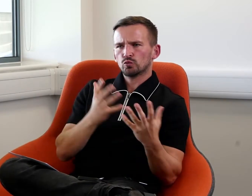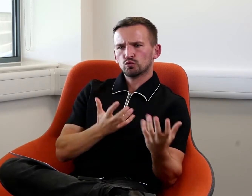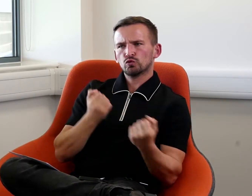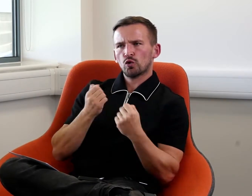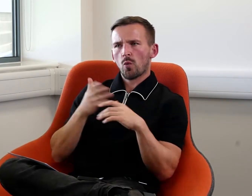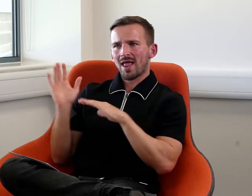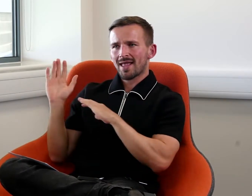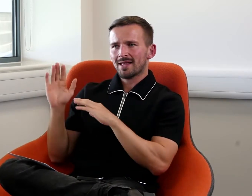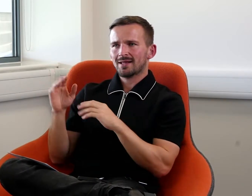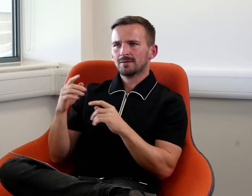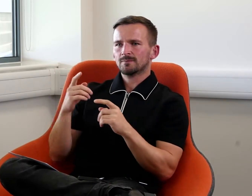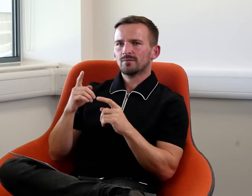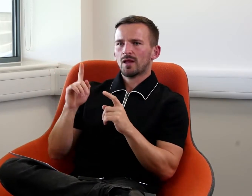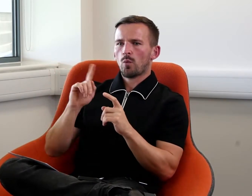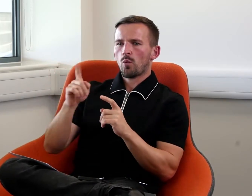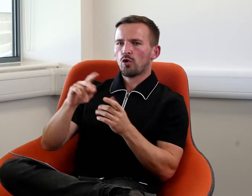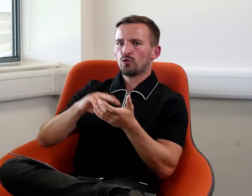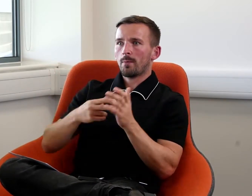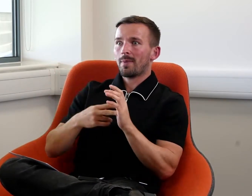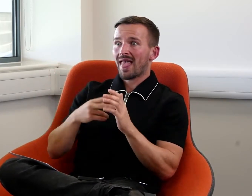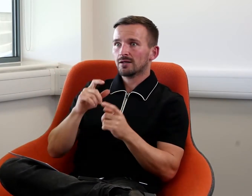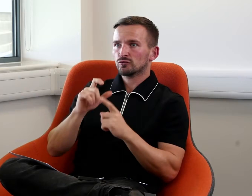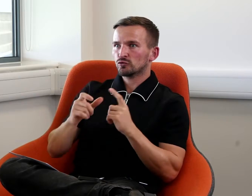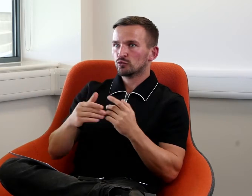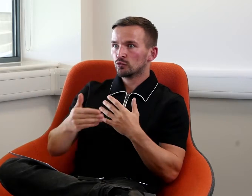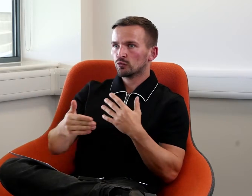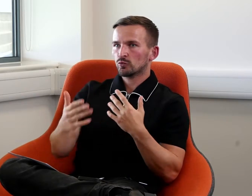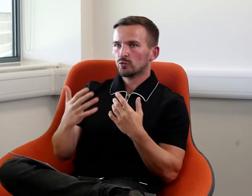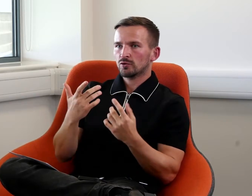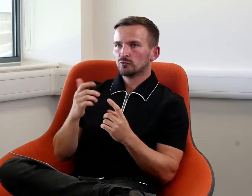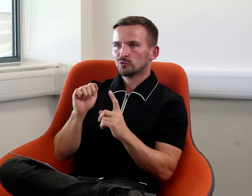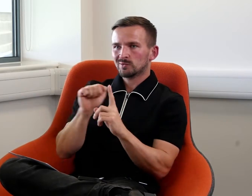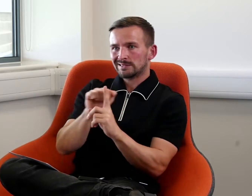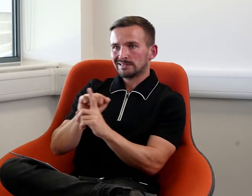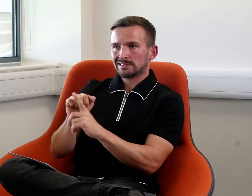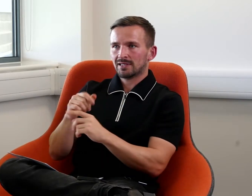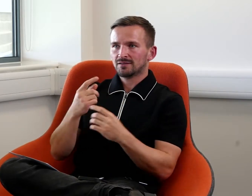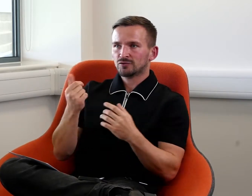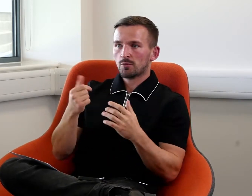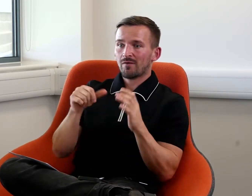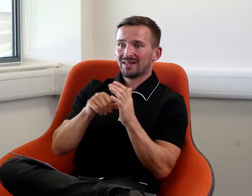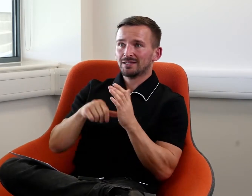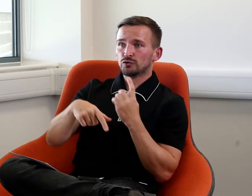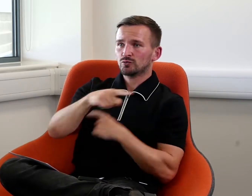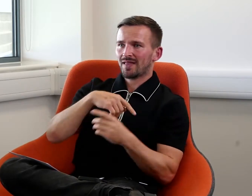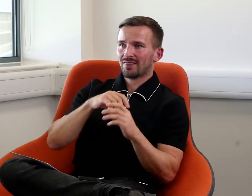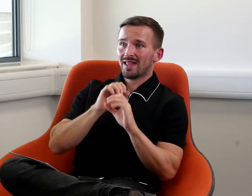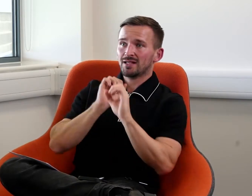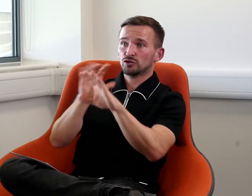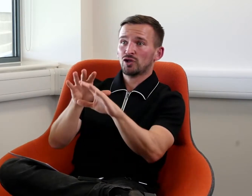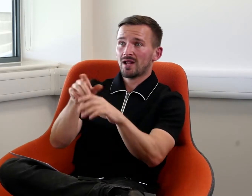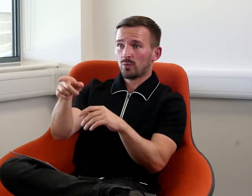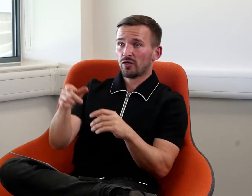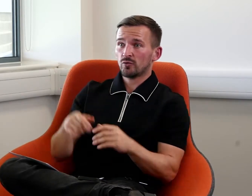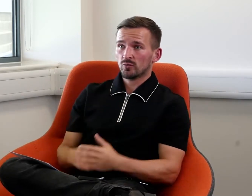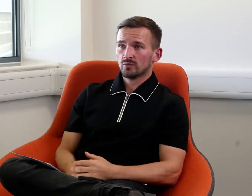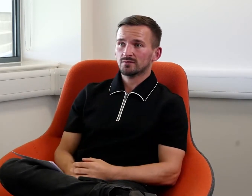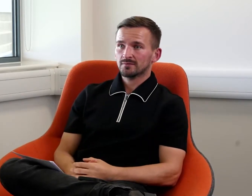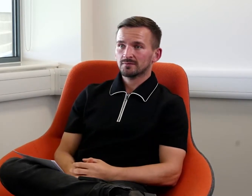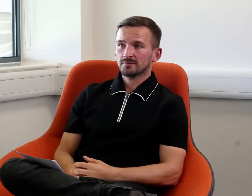that, your feelings of that, what you felt you took from that meeting and were able to take away, and how you potentially could